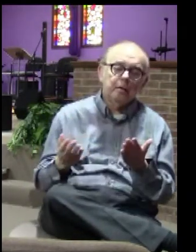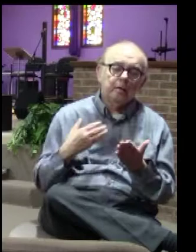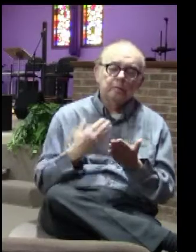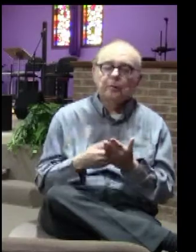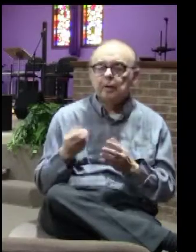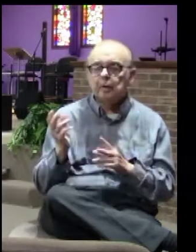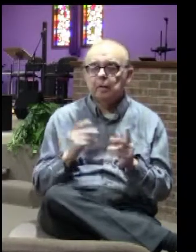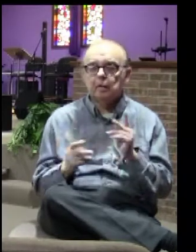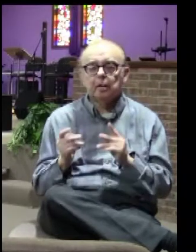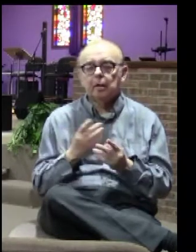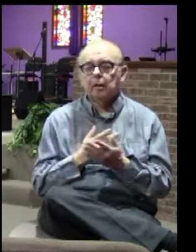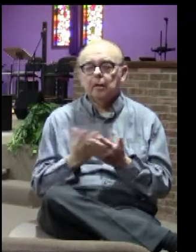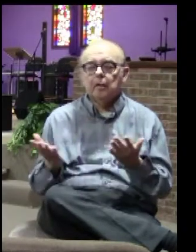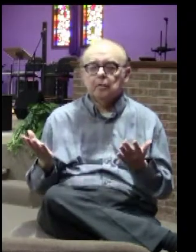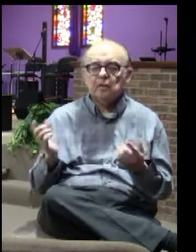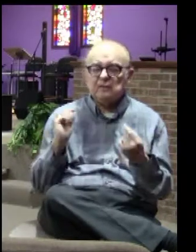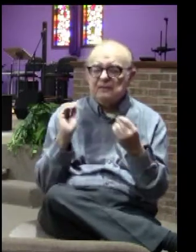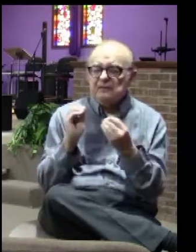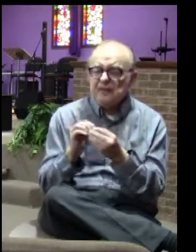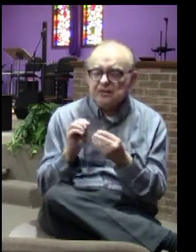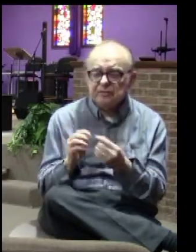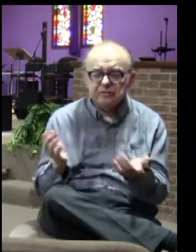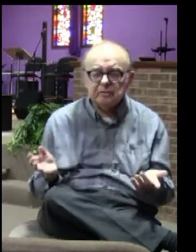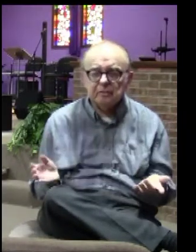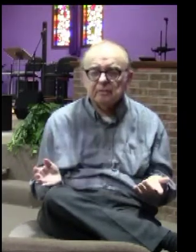people, things like revenge.